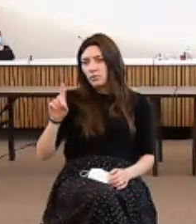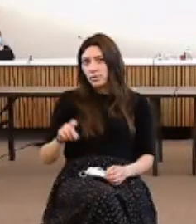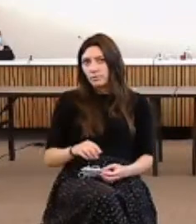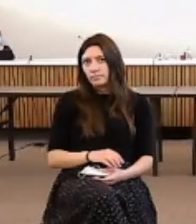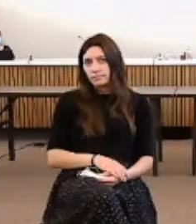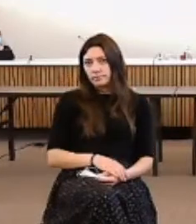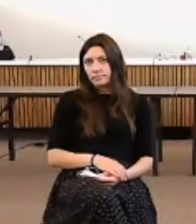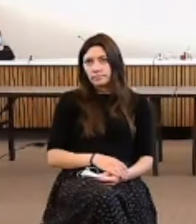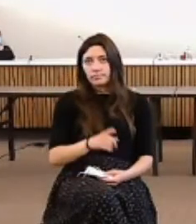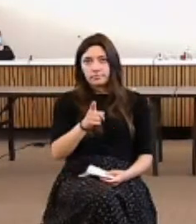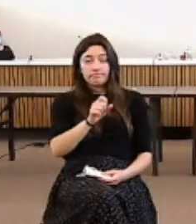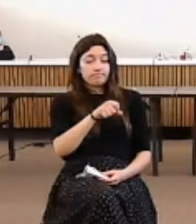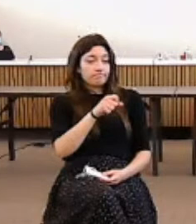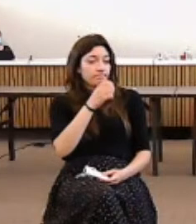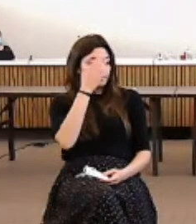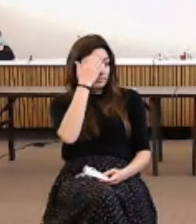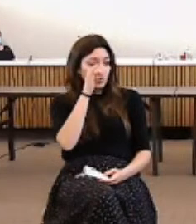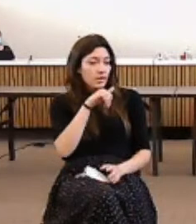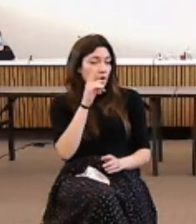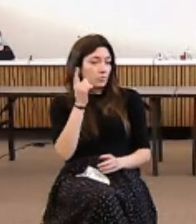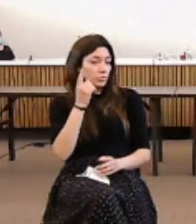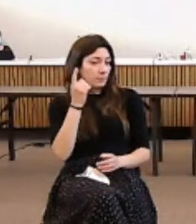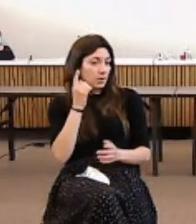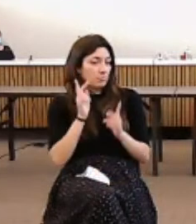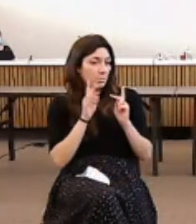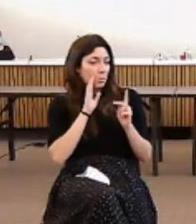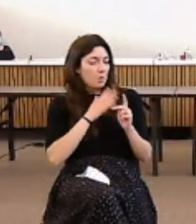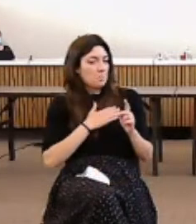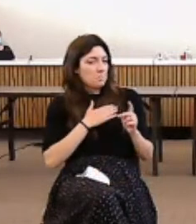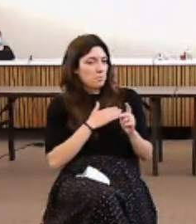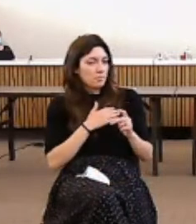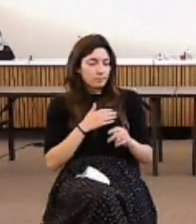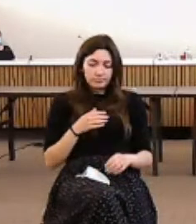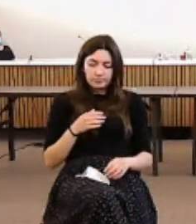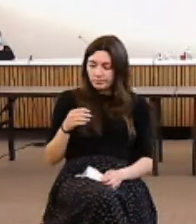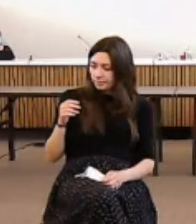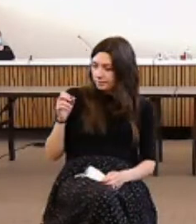Yeah, I know that would be something that would be. And I think they were interested from the